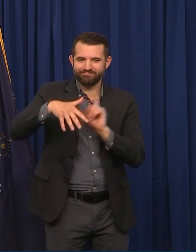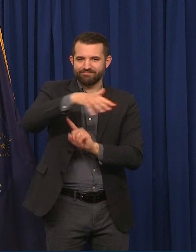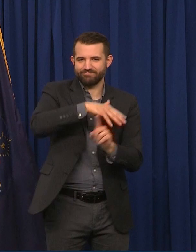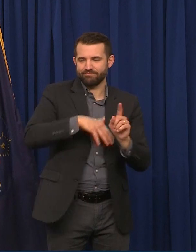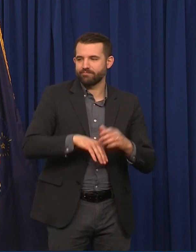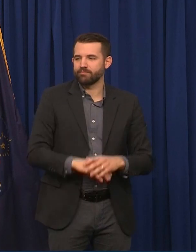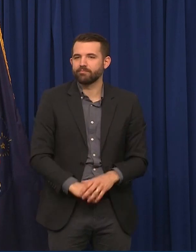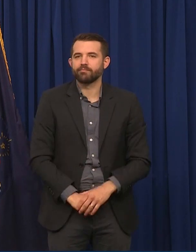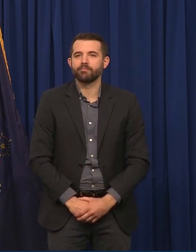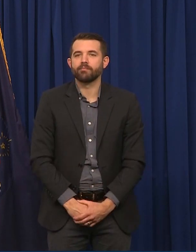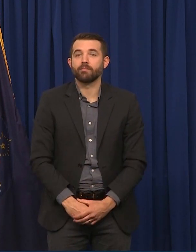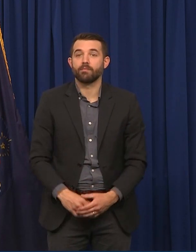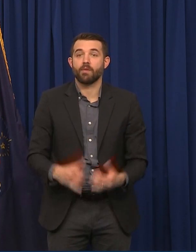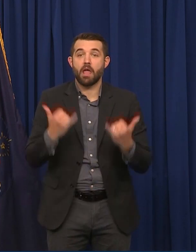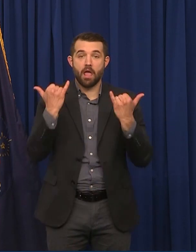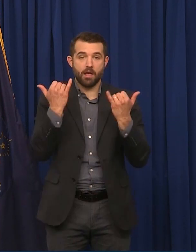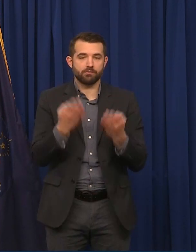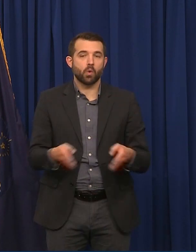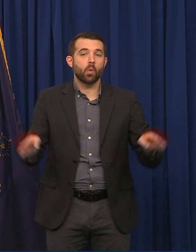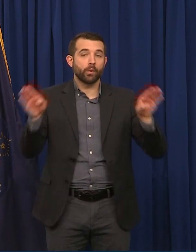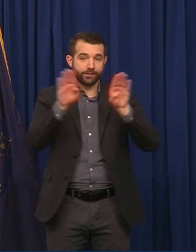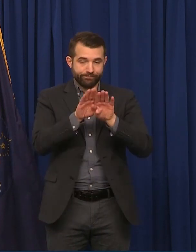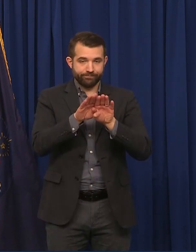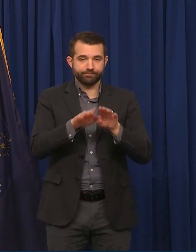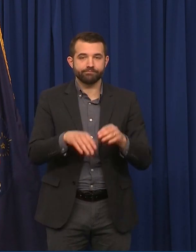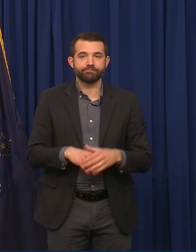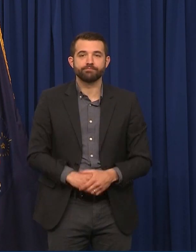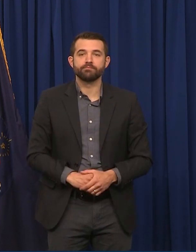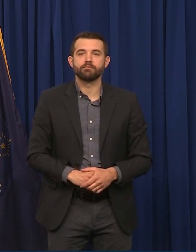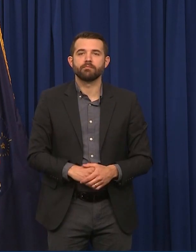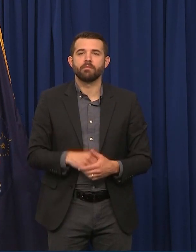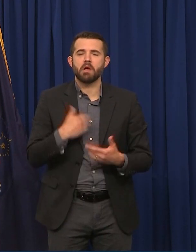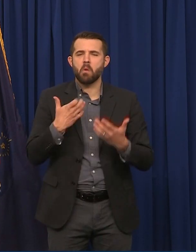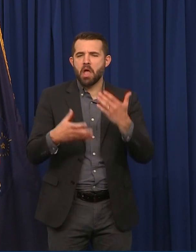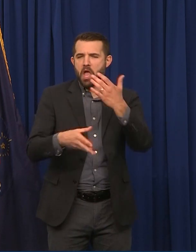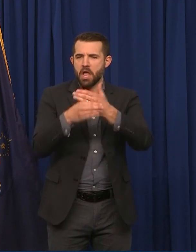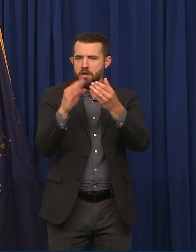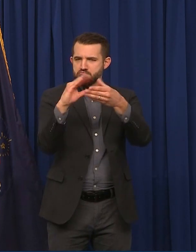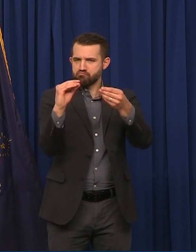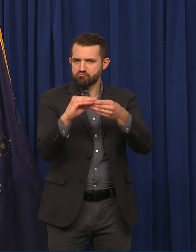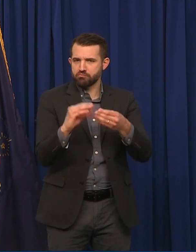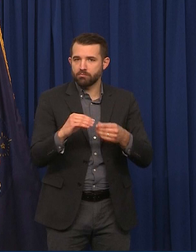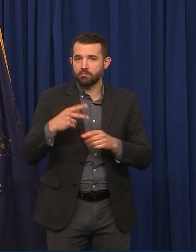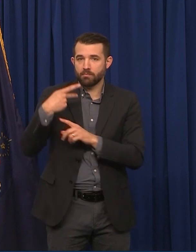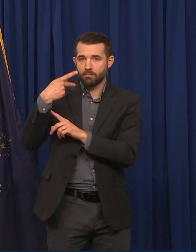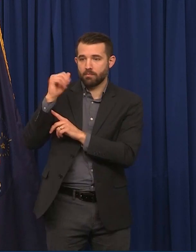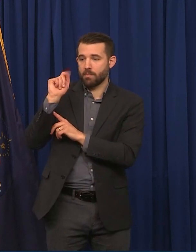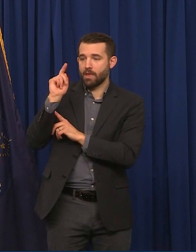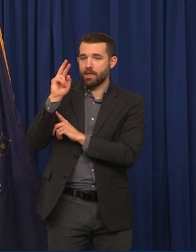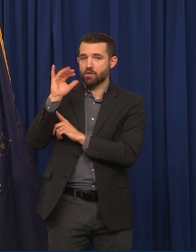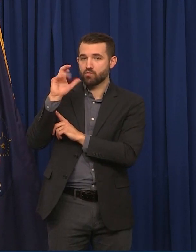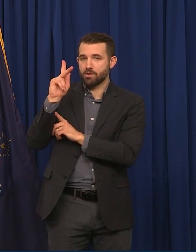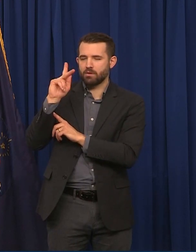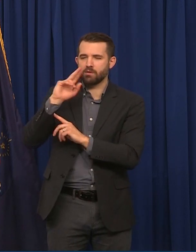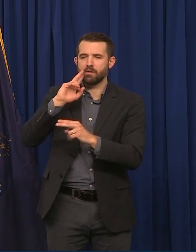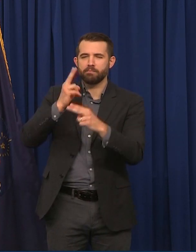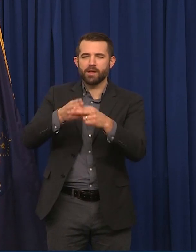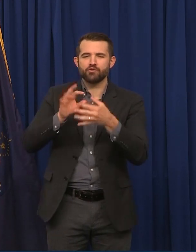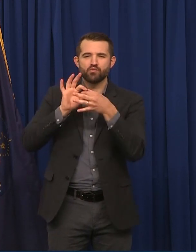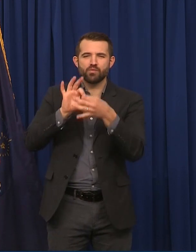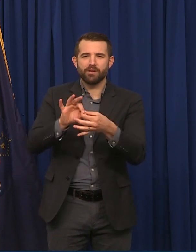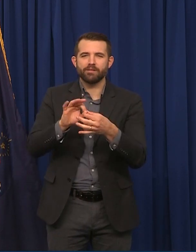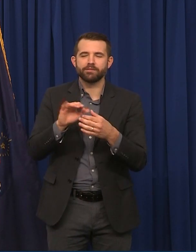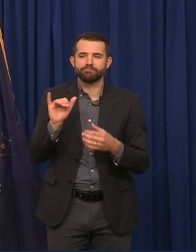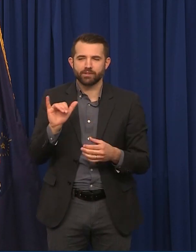note, which was something that Patrick noted as well, which is just a reflection on